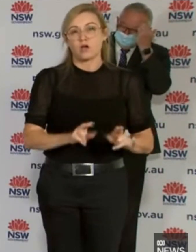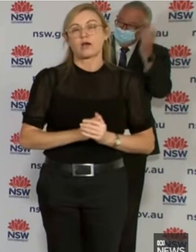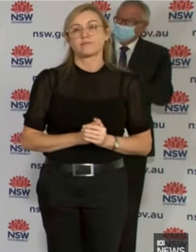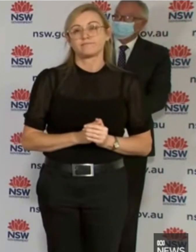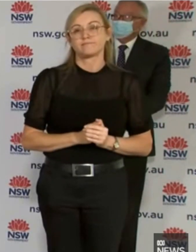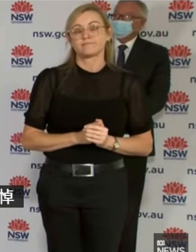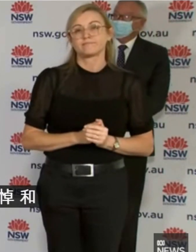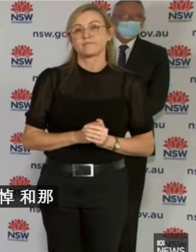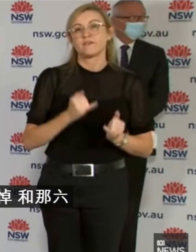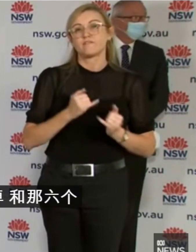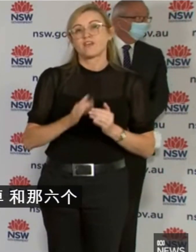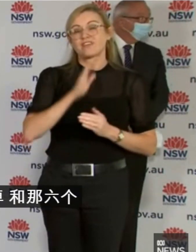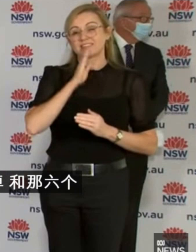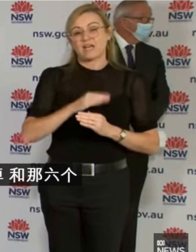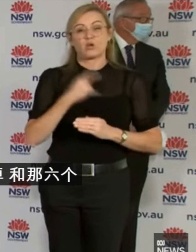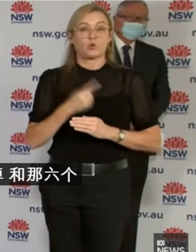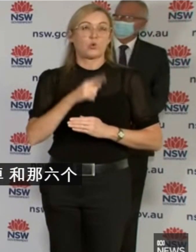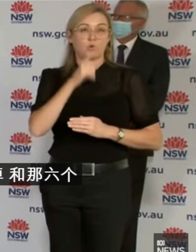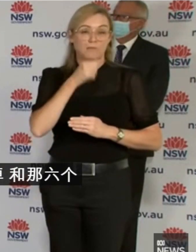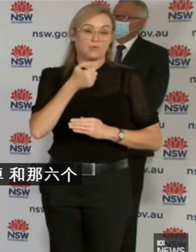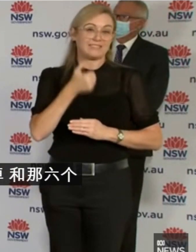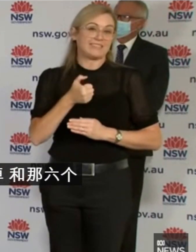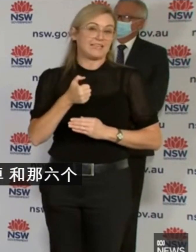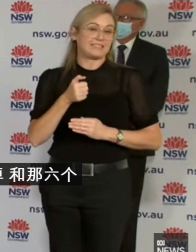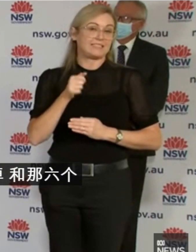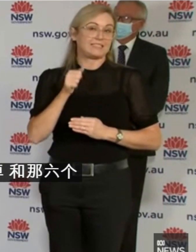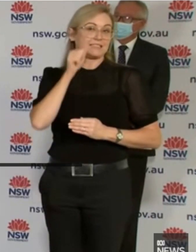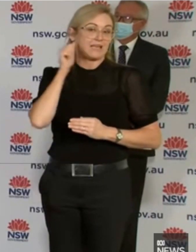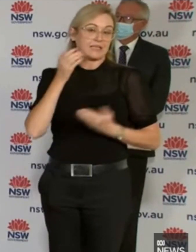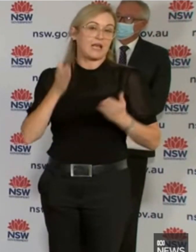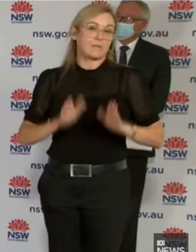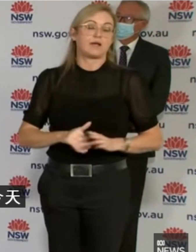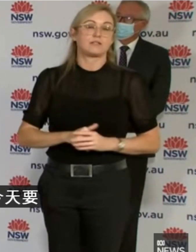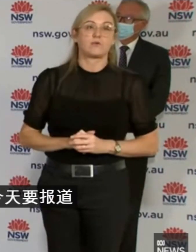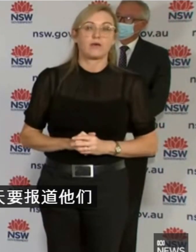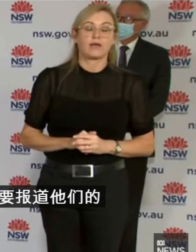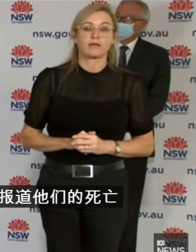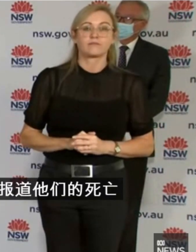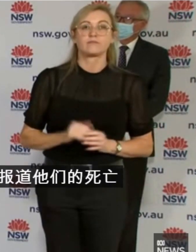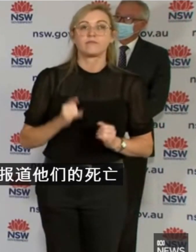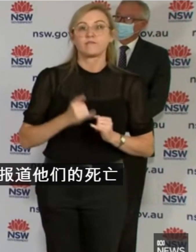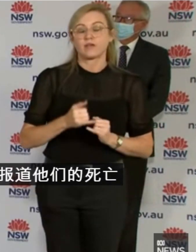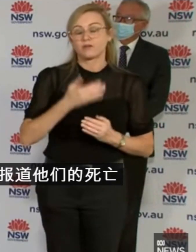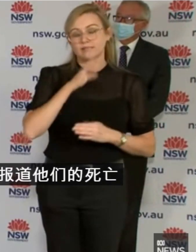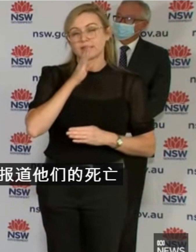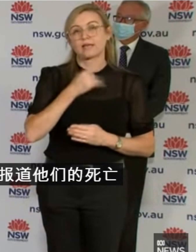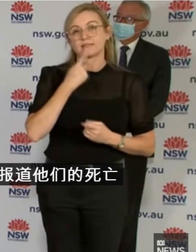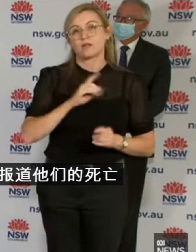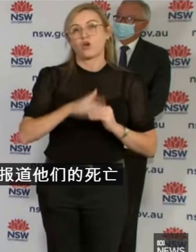the family and friends of those 6 individuals who sadly passed away and whose deaths we are reporting